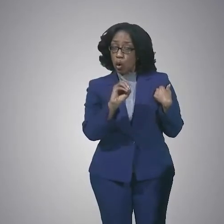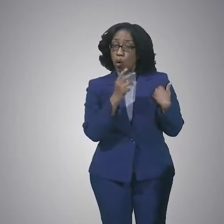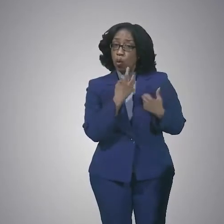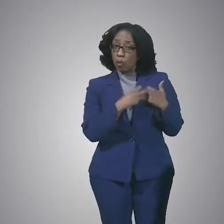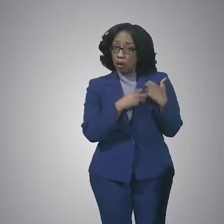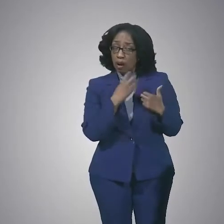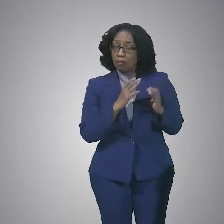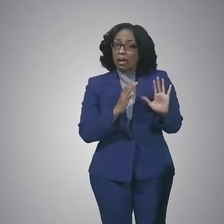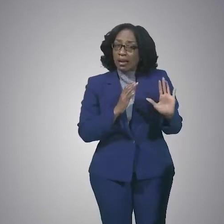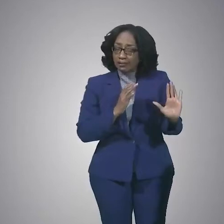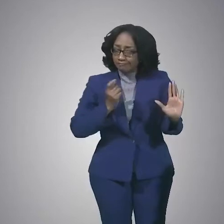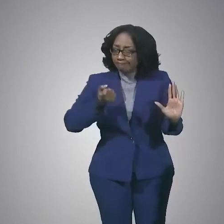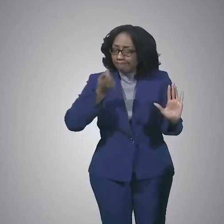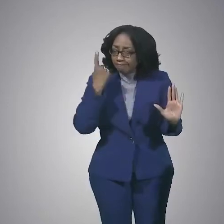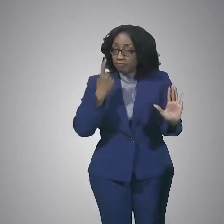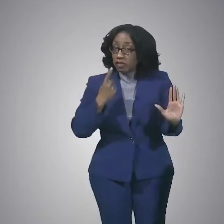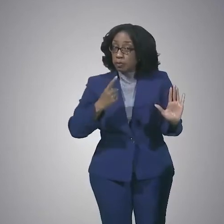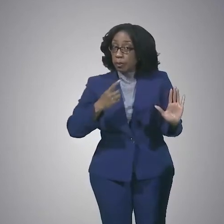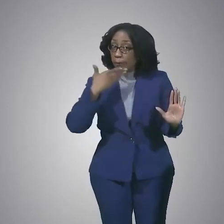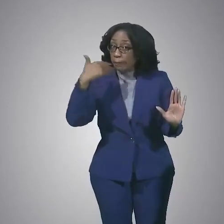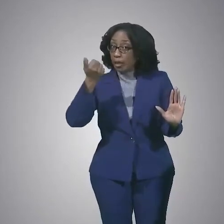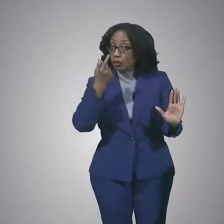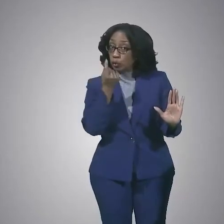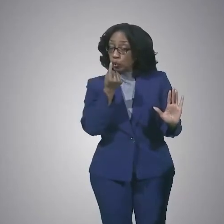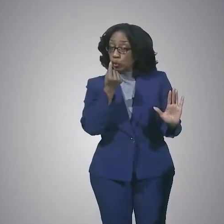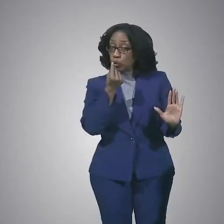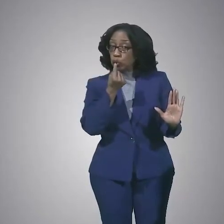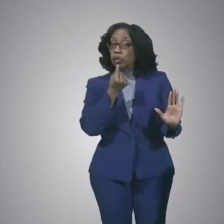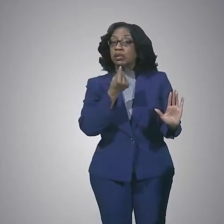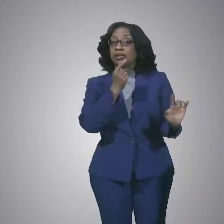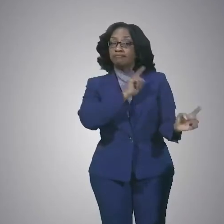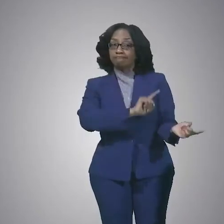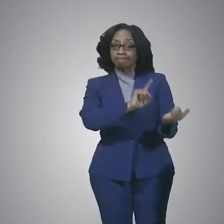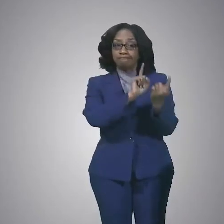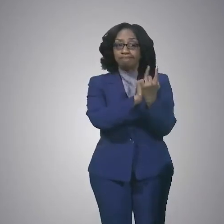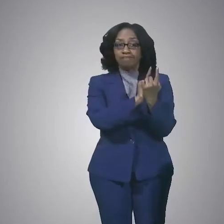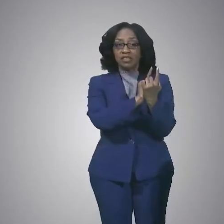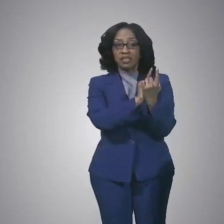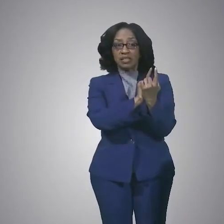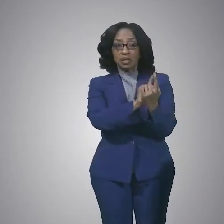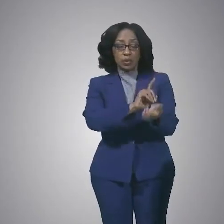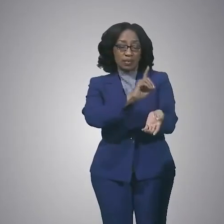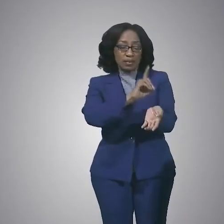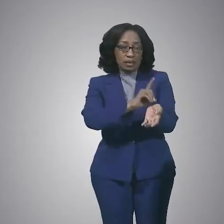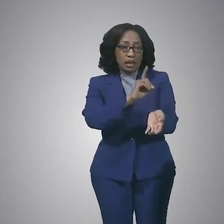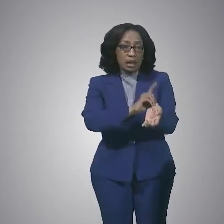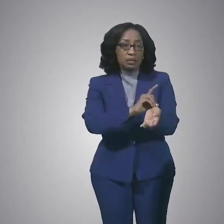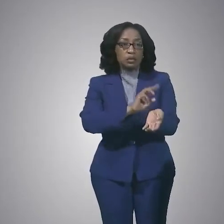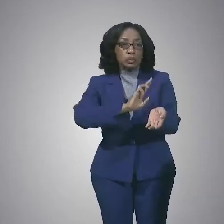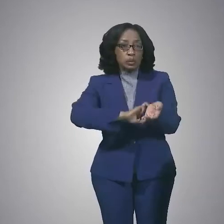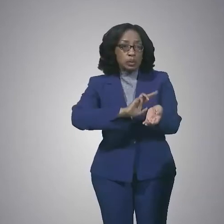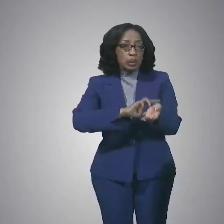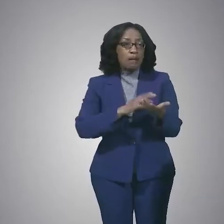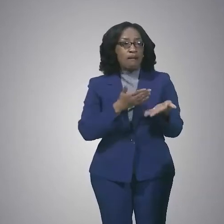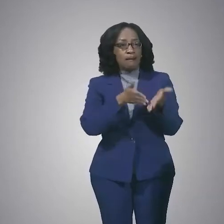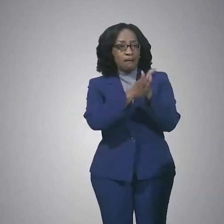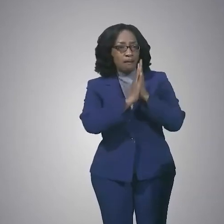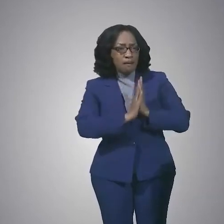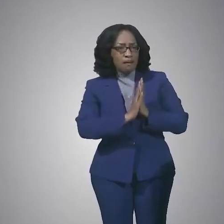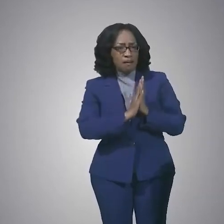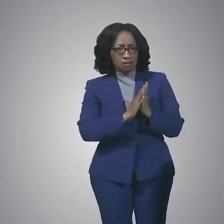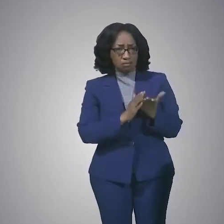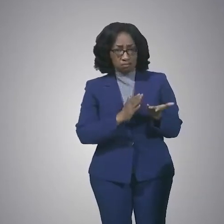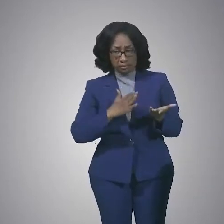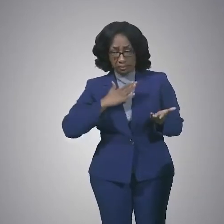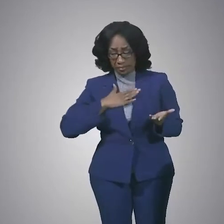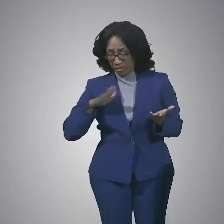you want to talk to your trusted provider to make sure that they approve your child to be vaccinated. Other